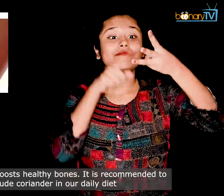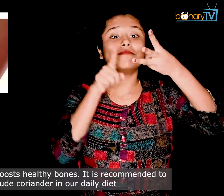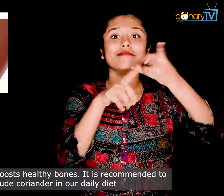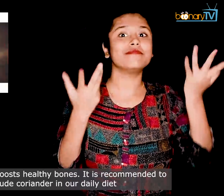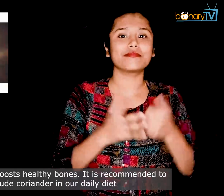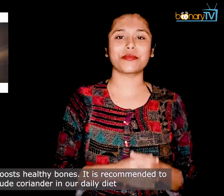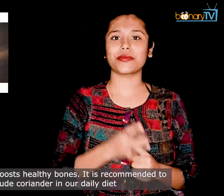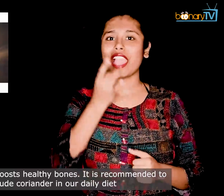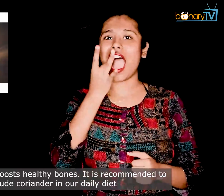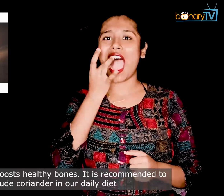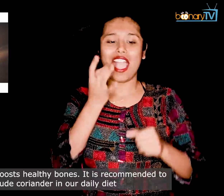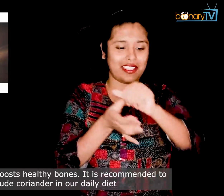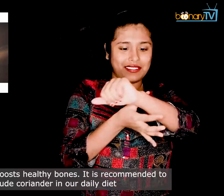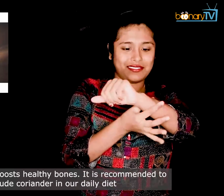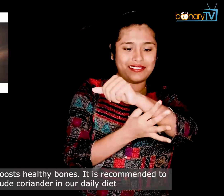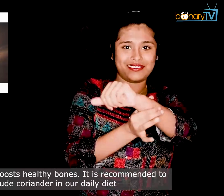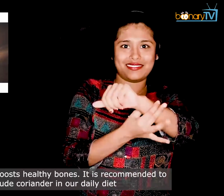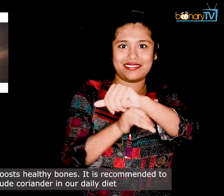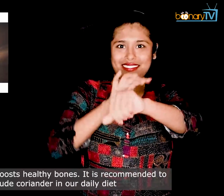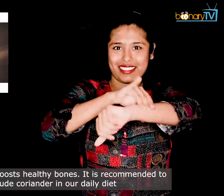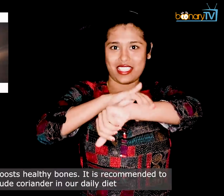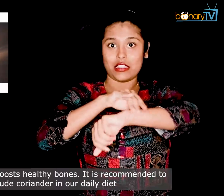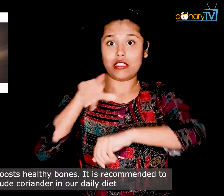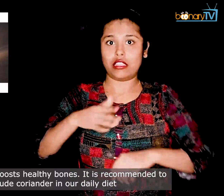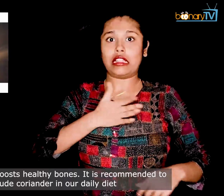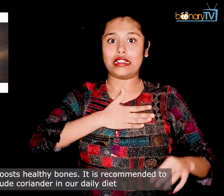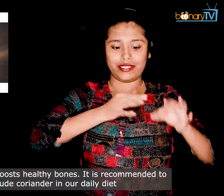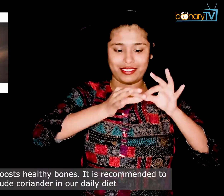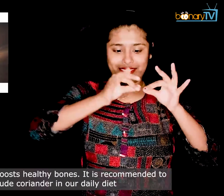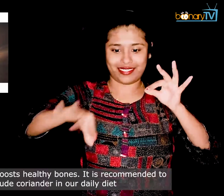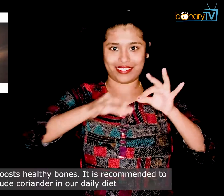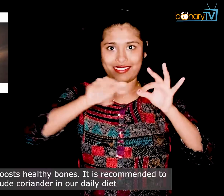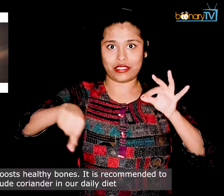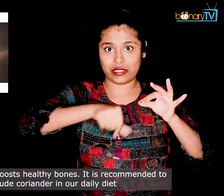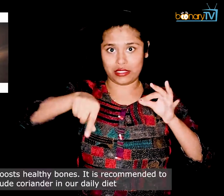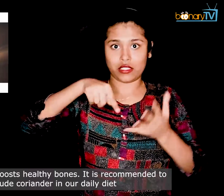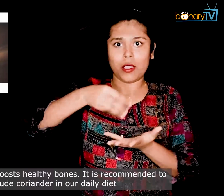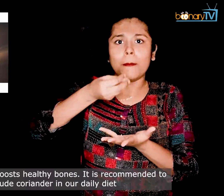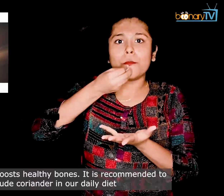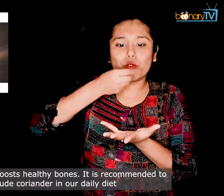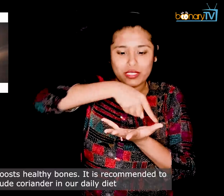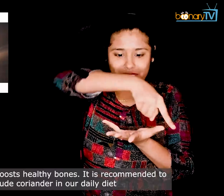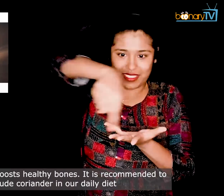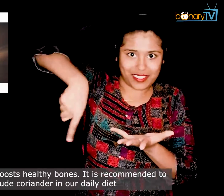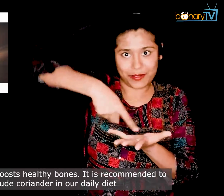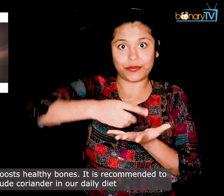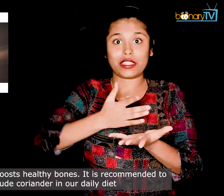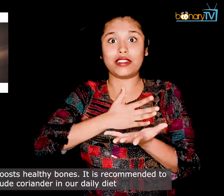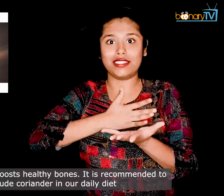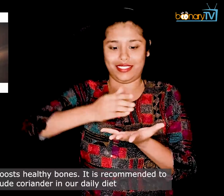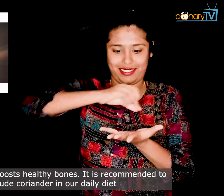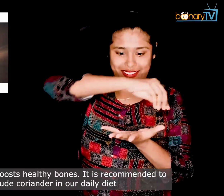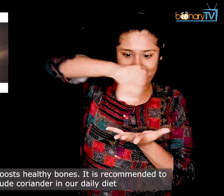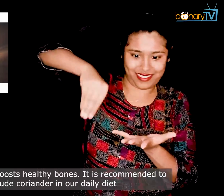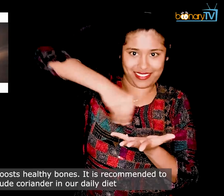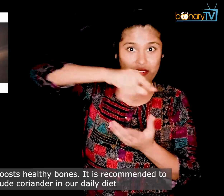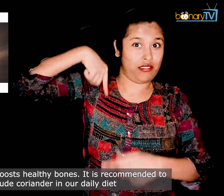healthy bones. It is recommended to include coriander in our daily